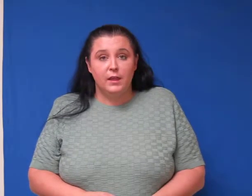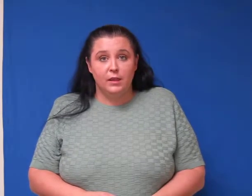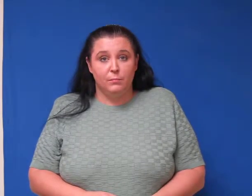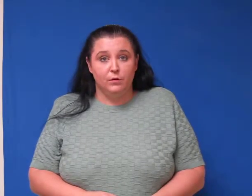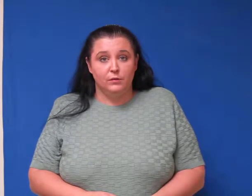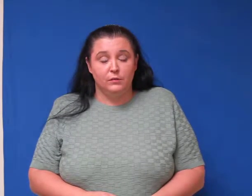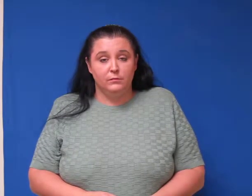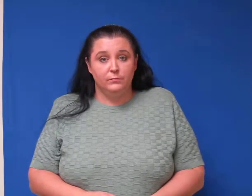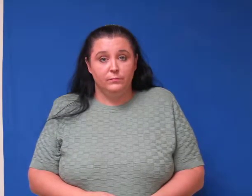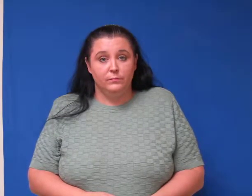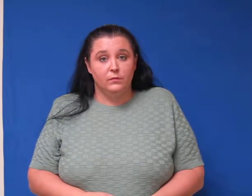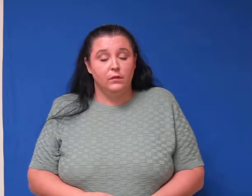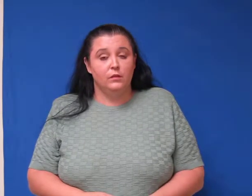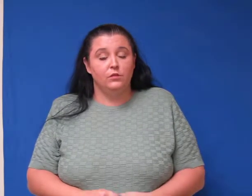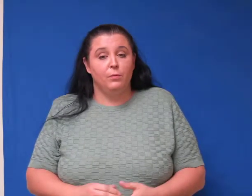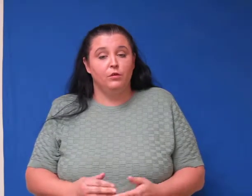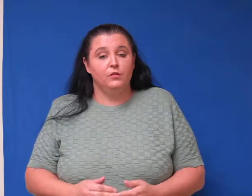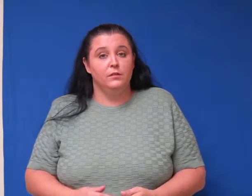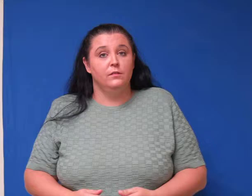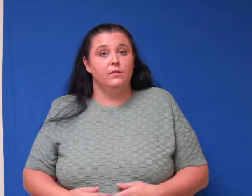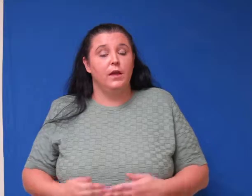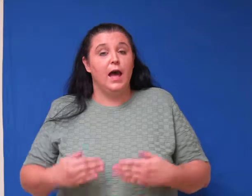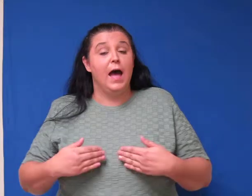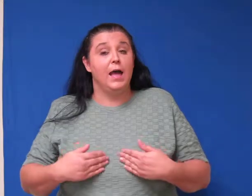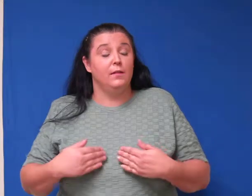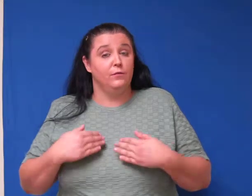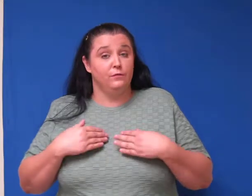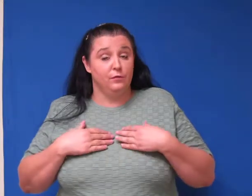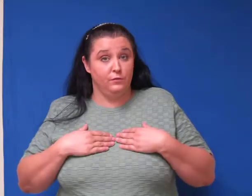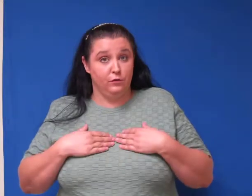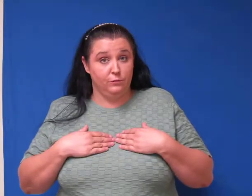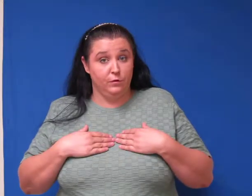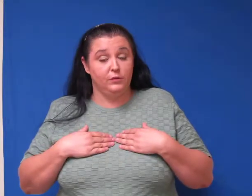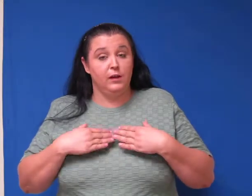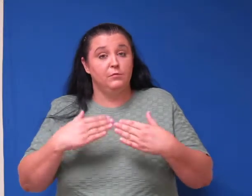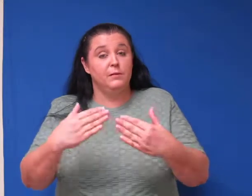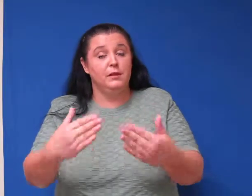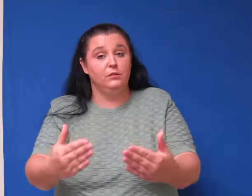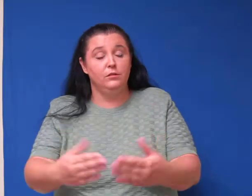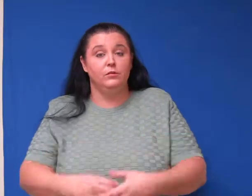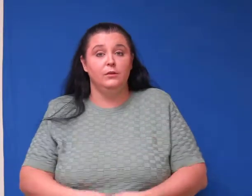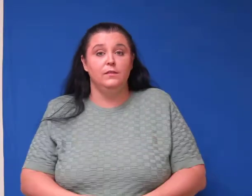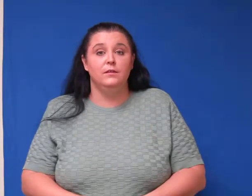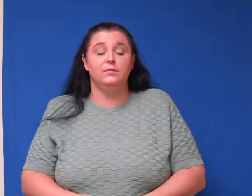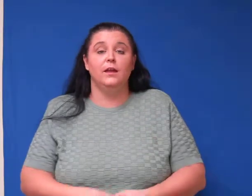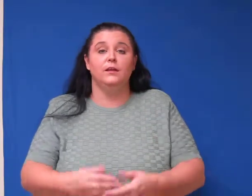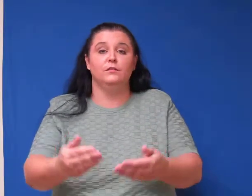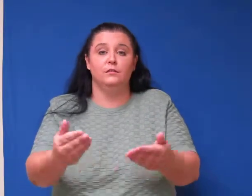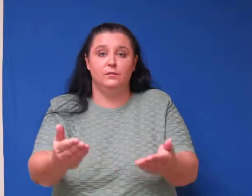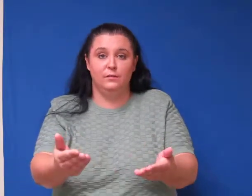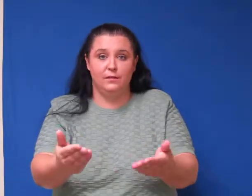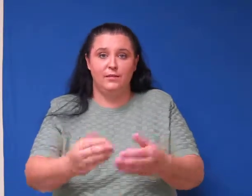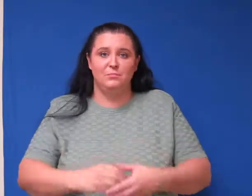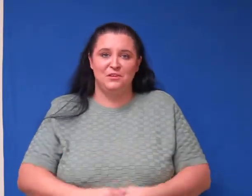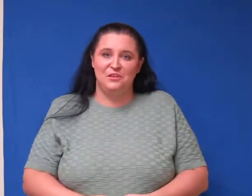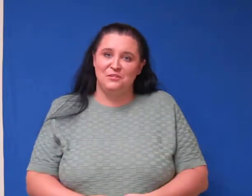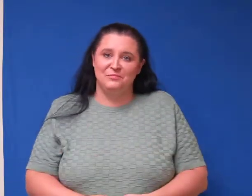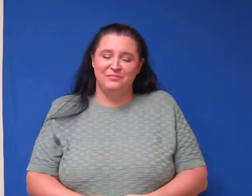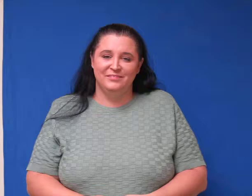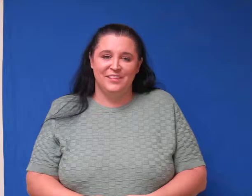Second person is the person that I, the first person, am speaking to. In this case, that would be you.